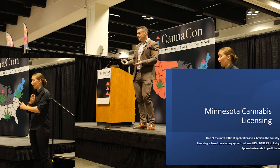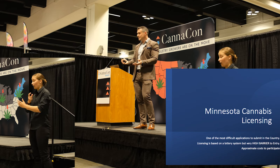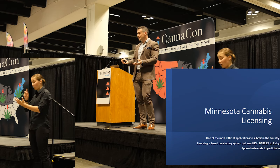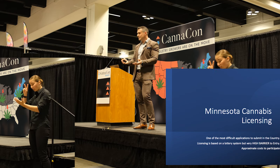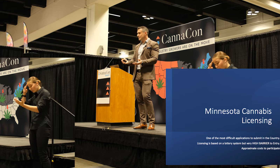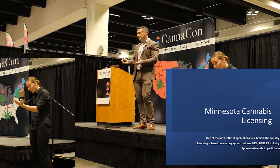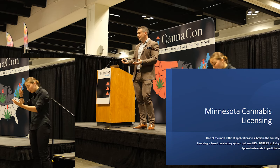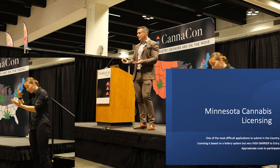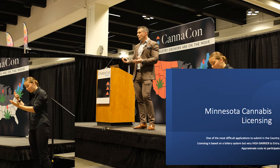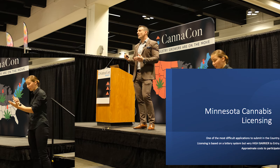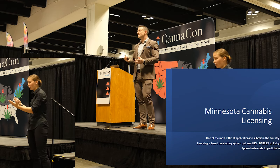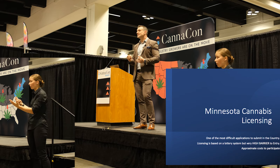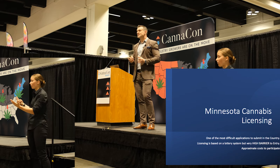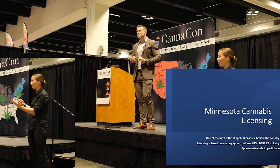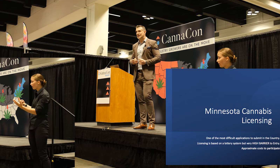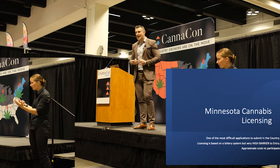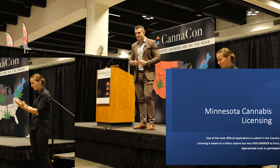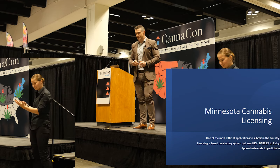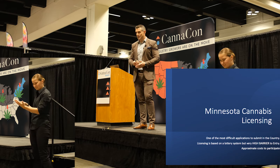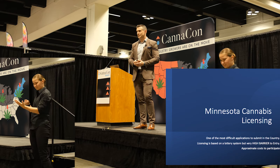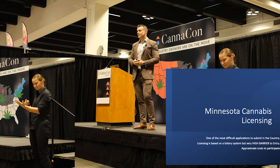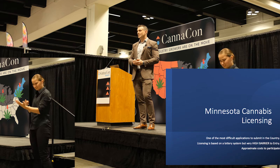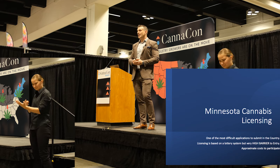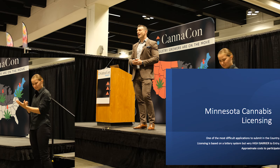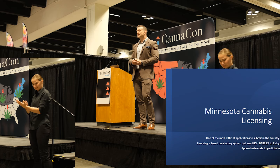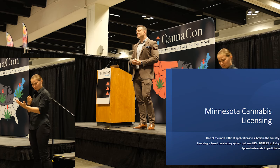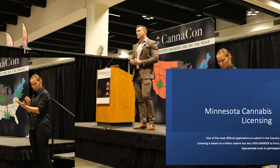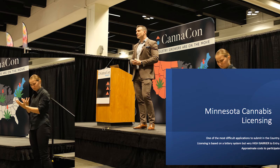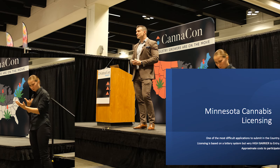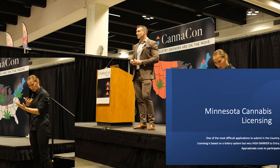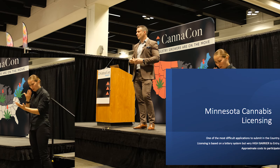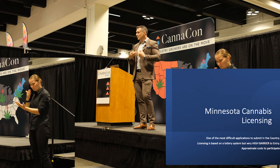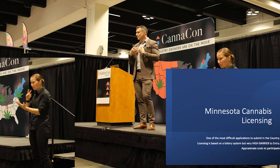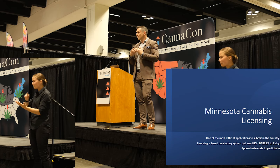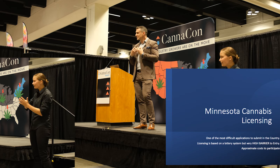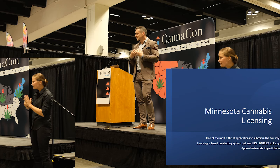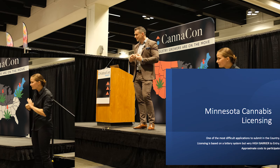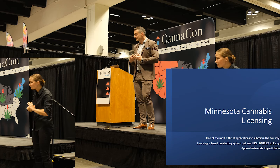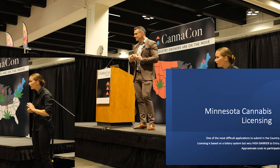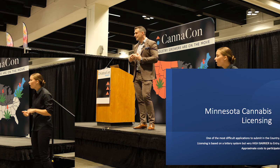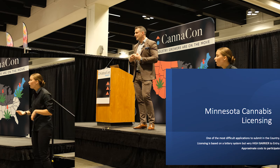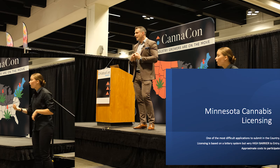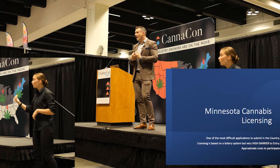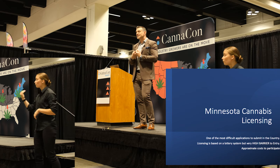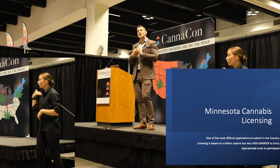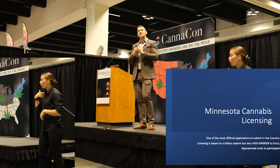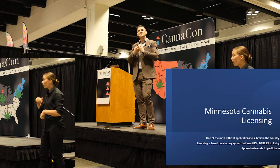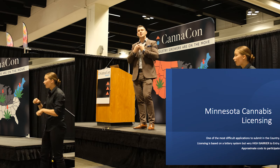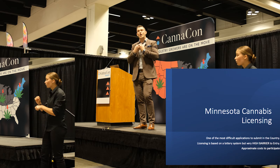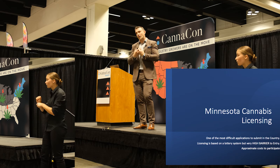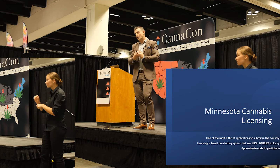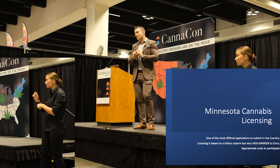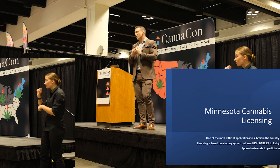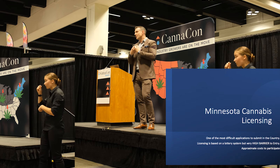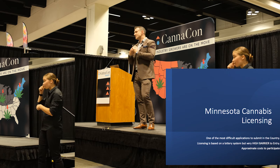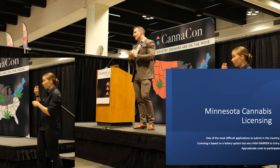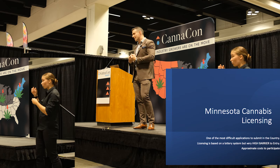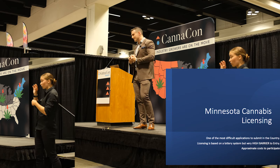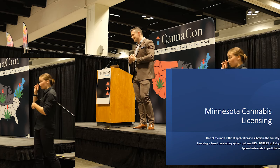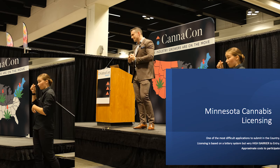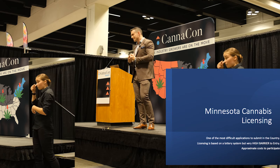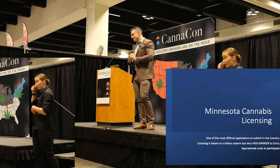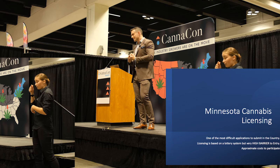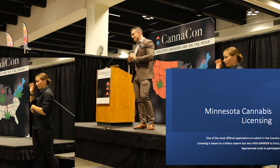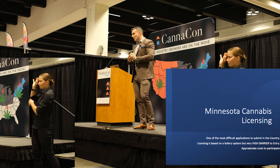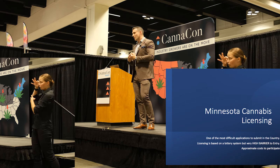misinterpret what it is being asked of you. And as someone who's a former public servant, I saw this all the